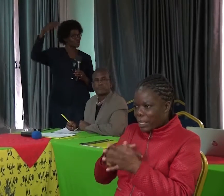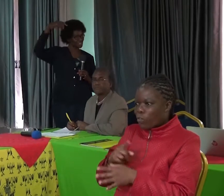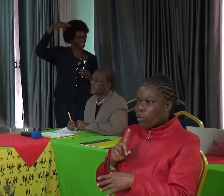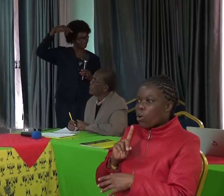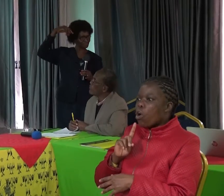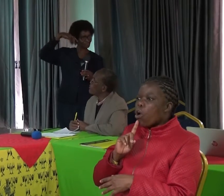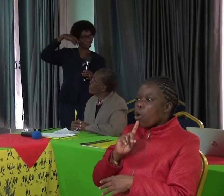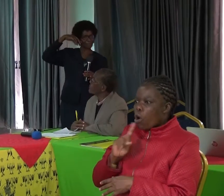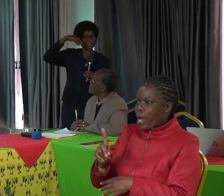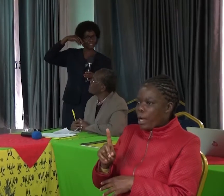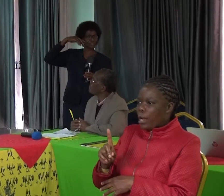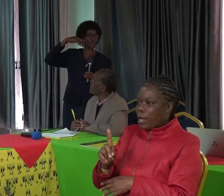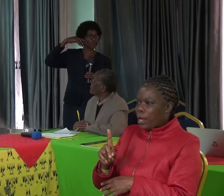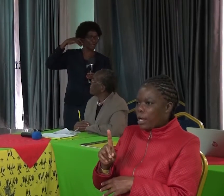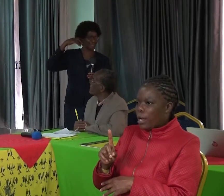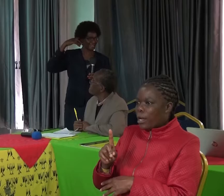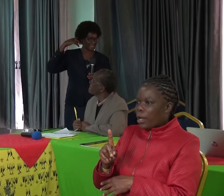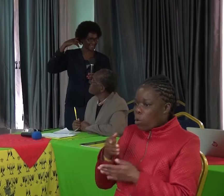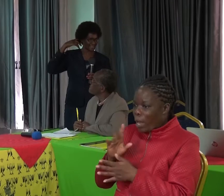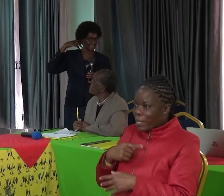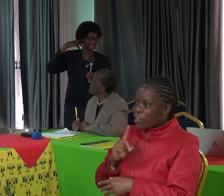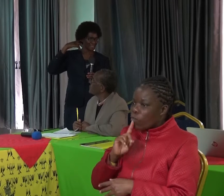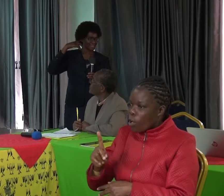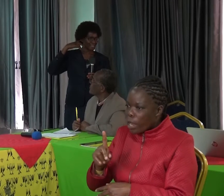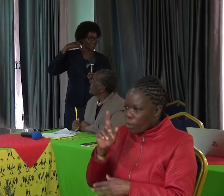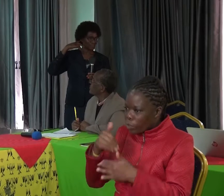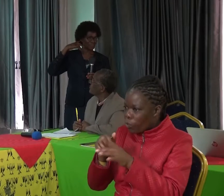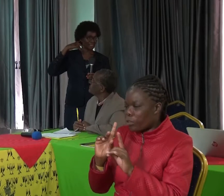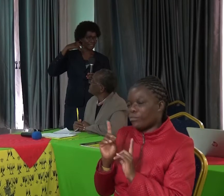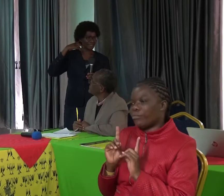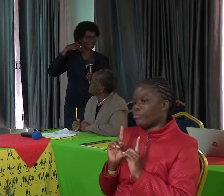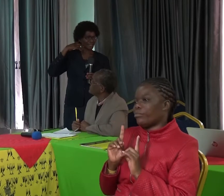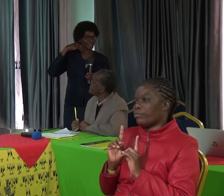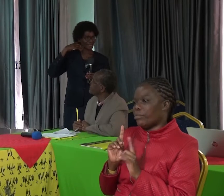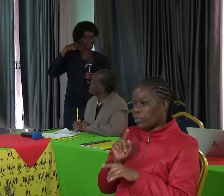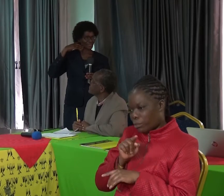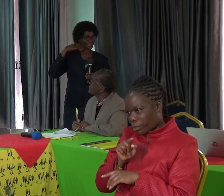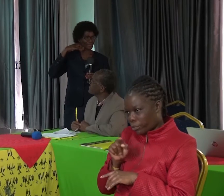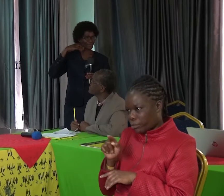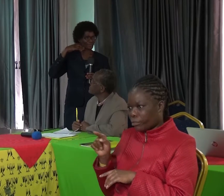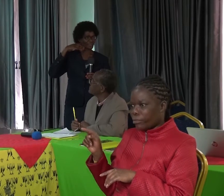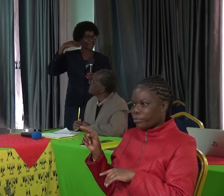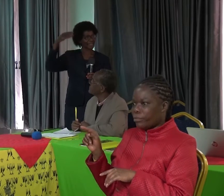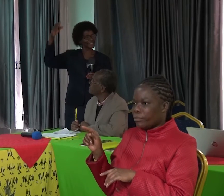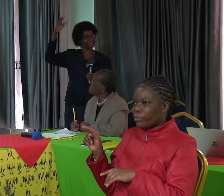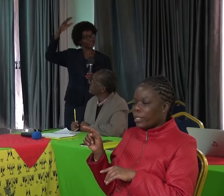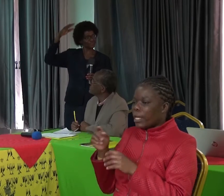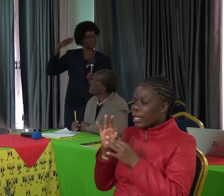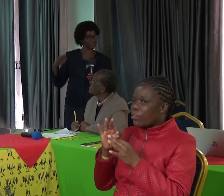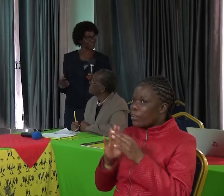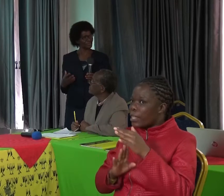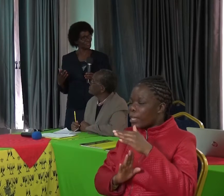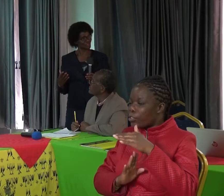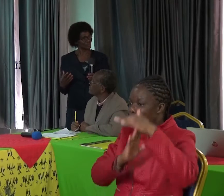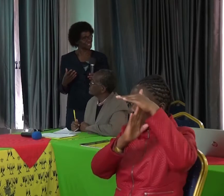the authority. It will no longer be like that. It will be like, for example, if the highest person